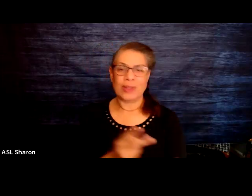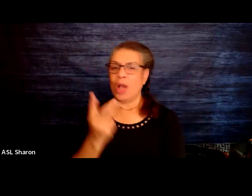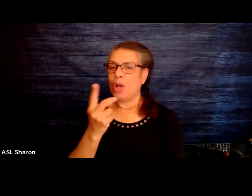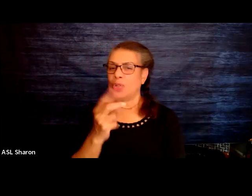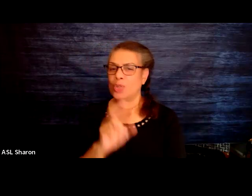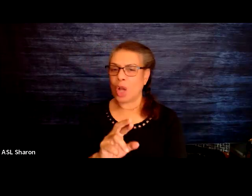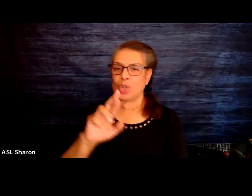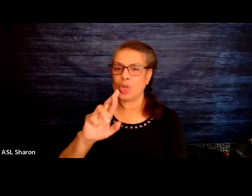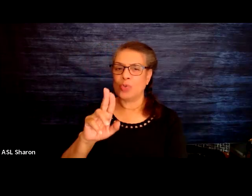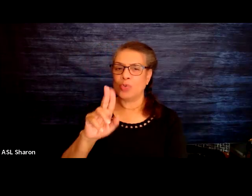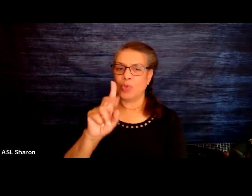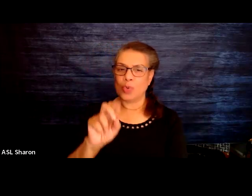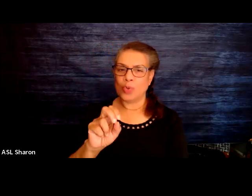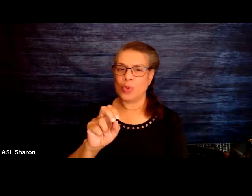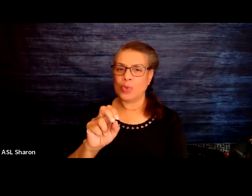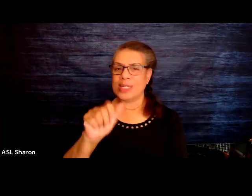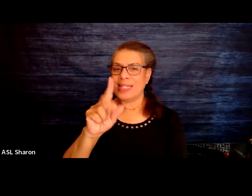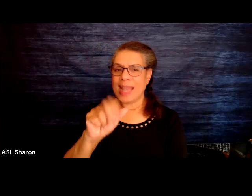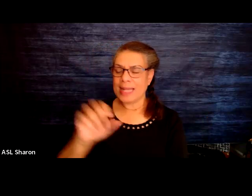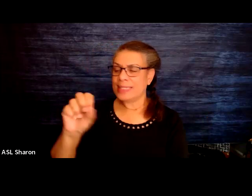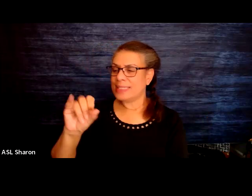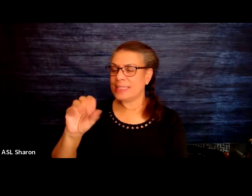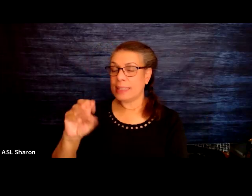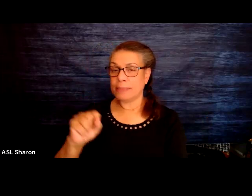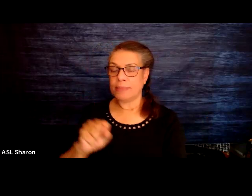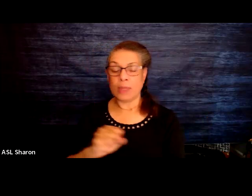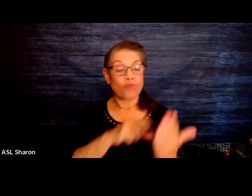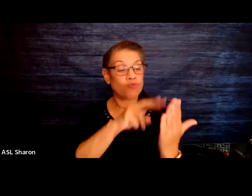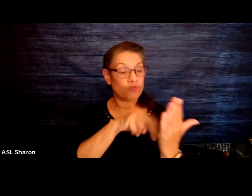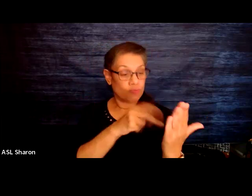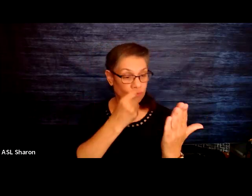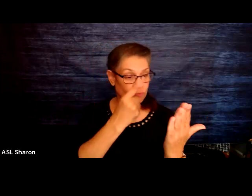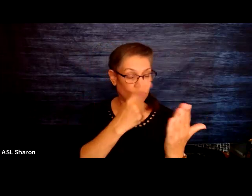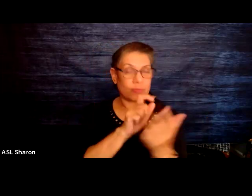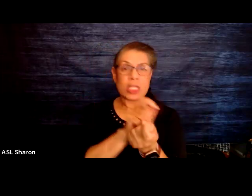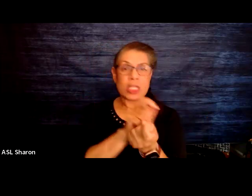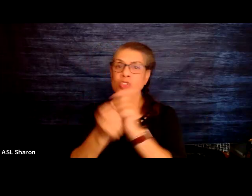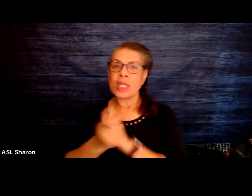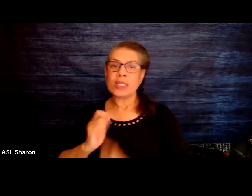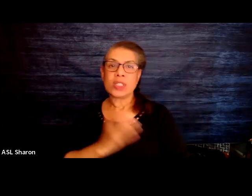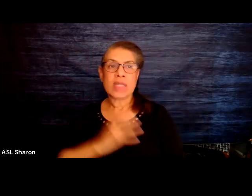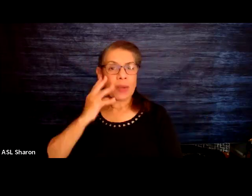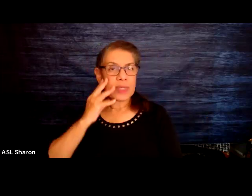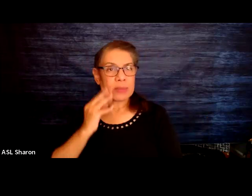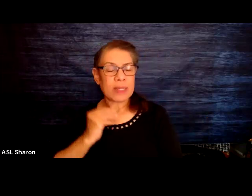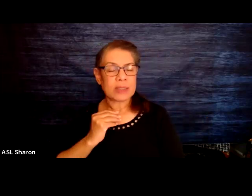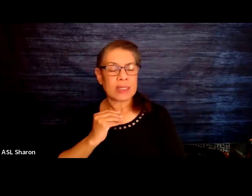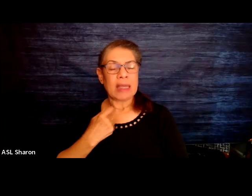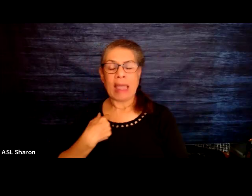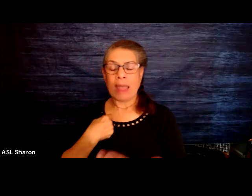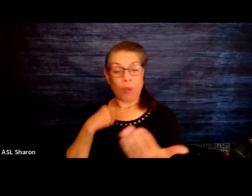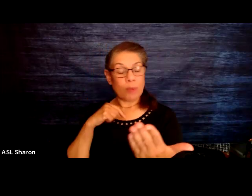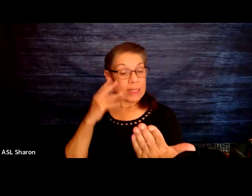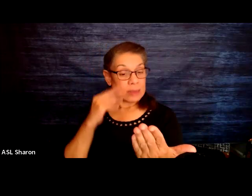Bishop describes it like this: literature transforms human experience and reflects it back to